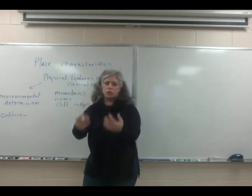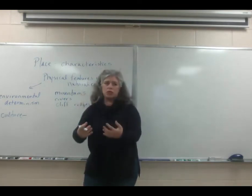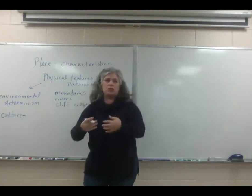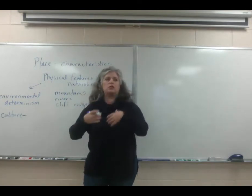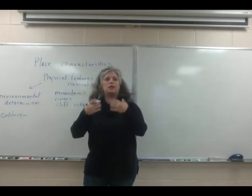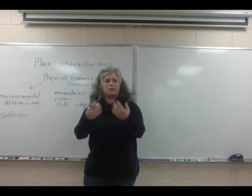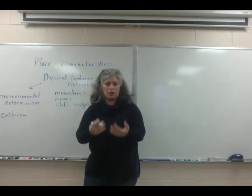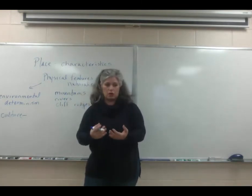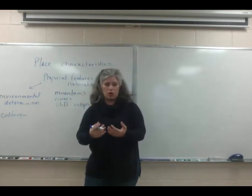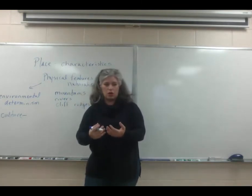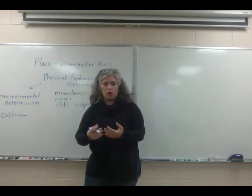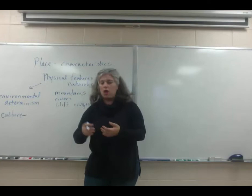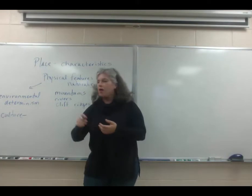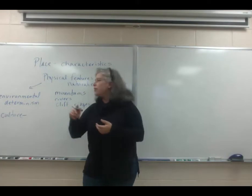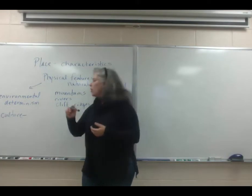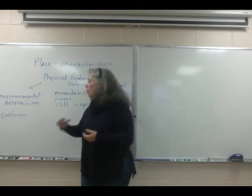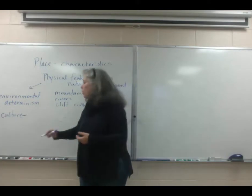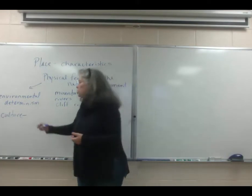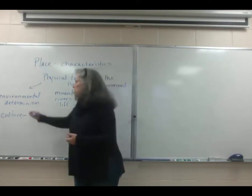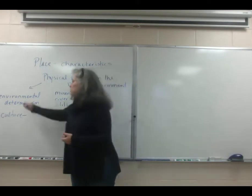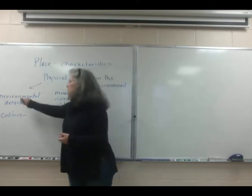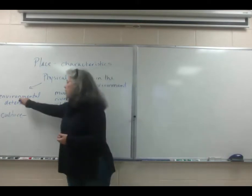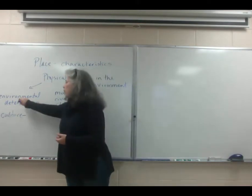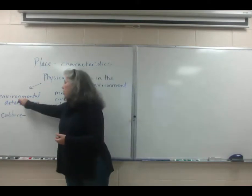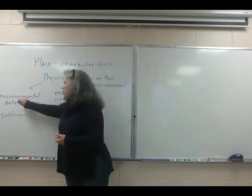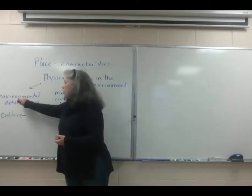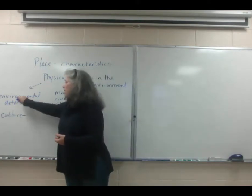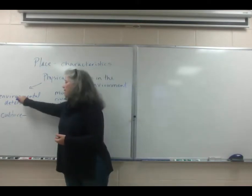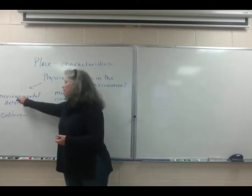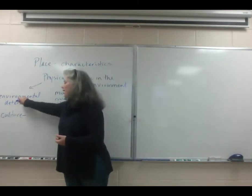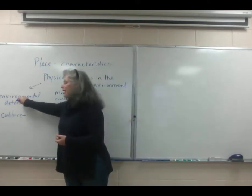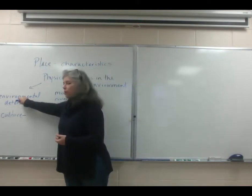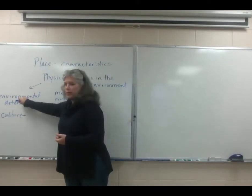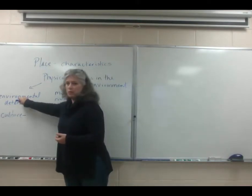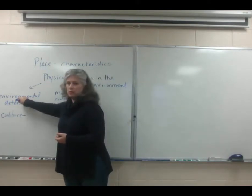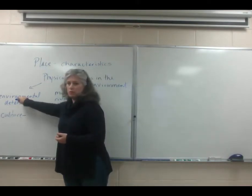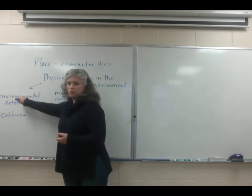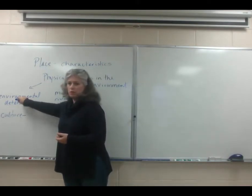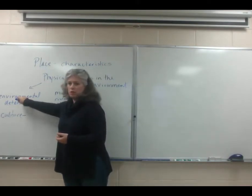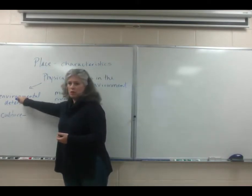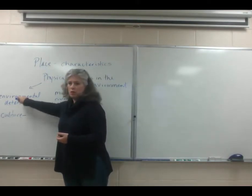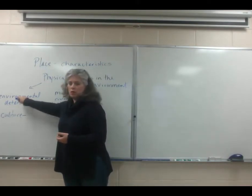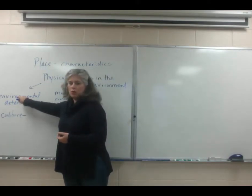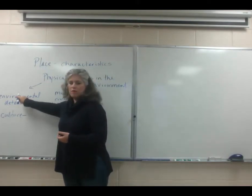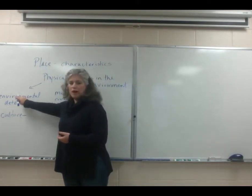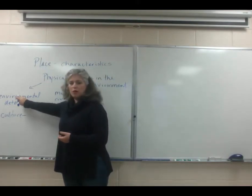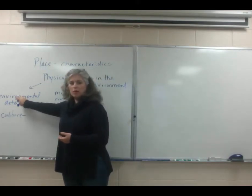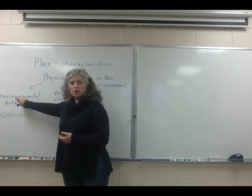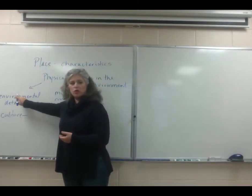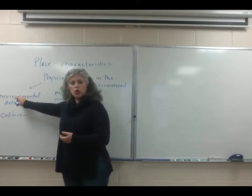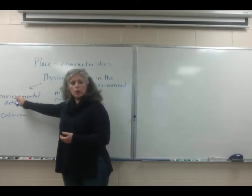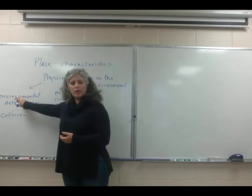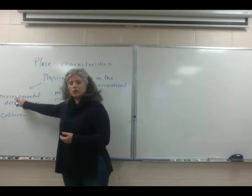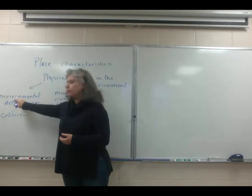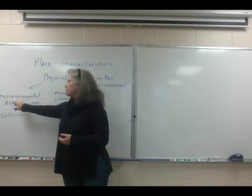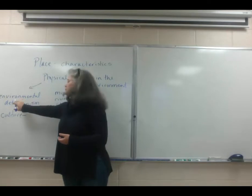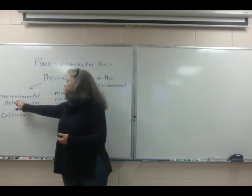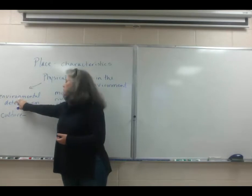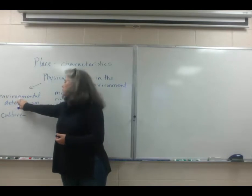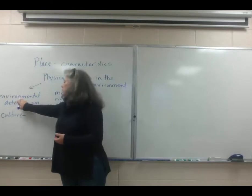traditions, etc., the origins come from environment. That's what environmental determinism